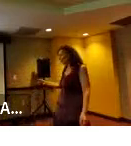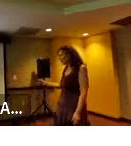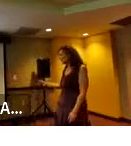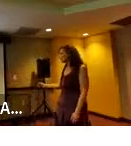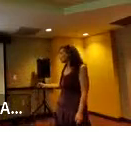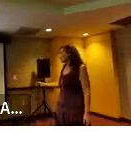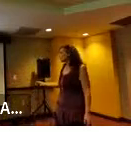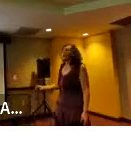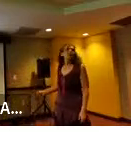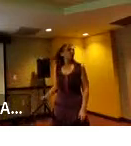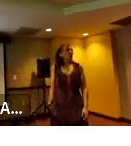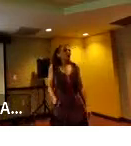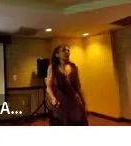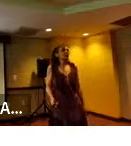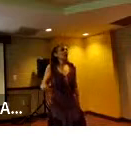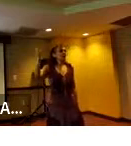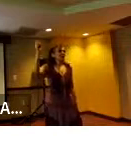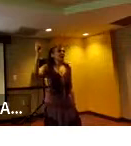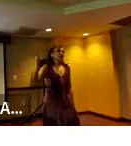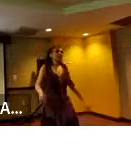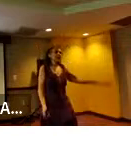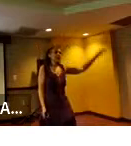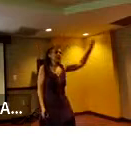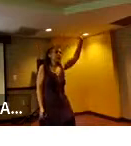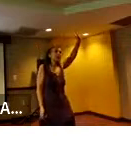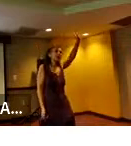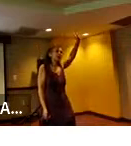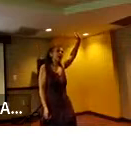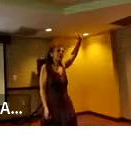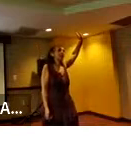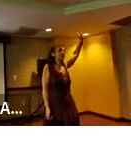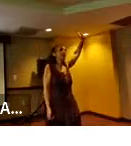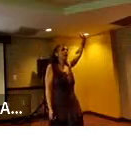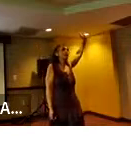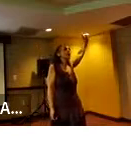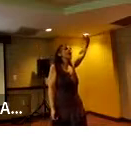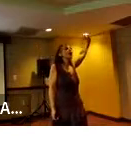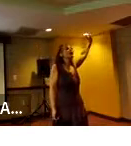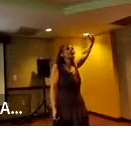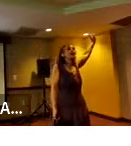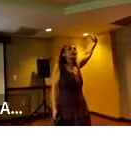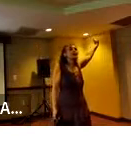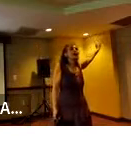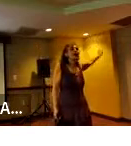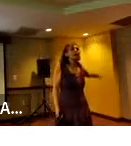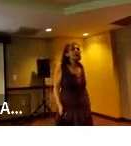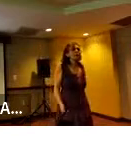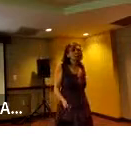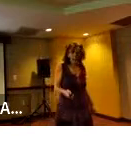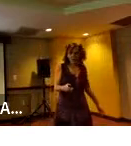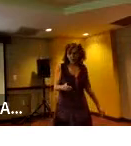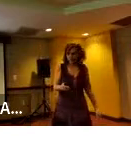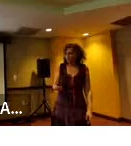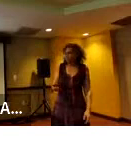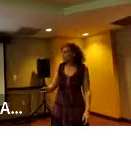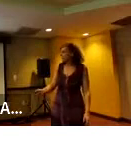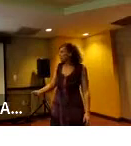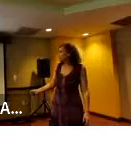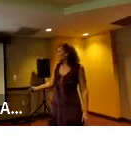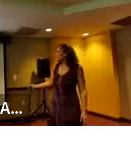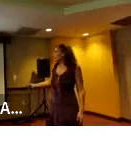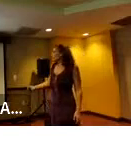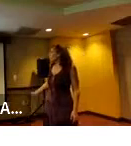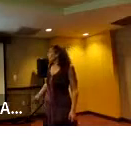in that talk. So to John Slayton, everybody, I want to thank you. He was a wonderful mentor.